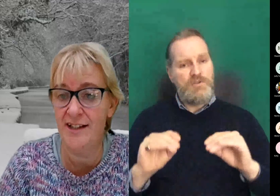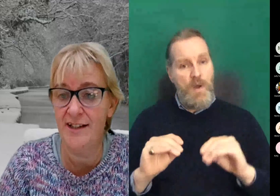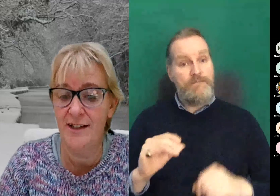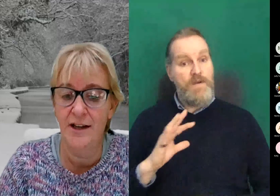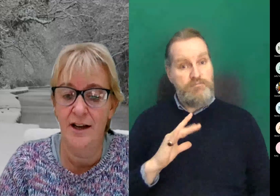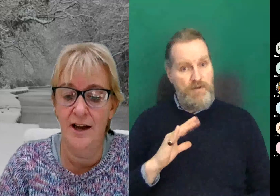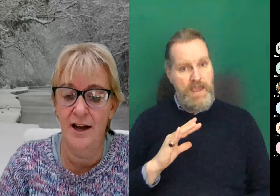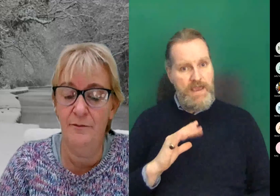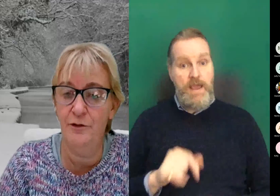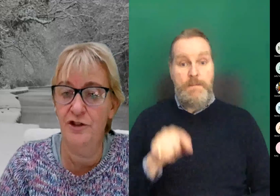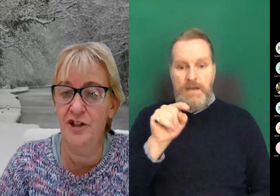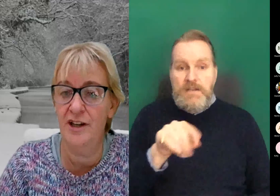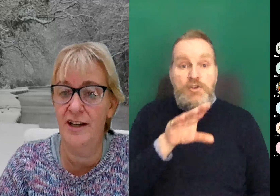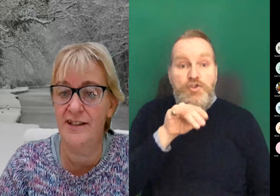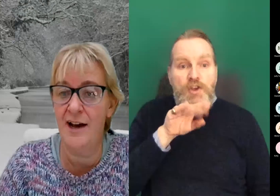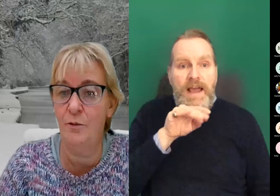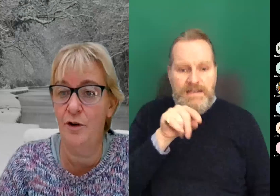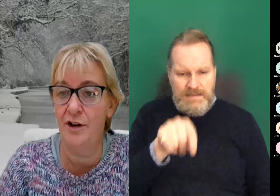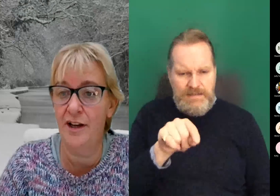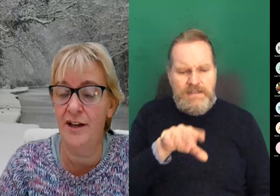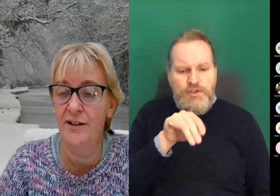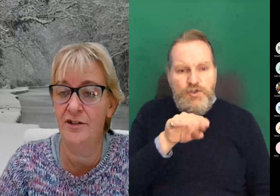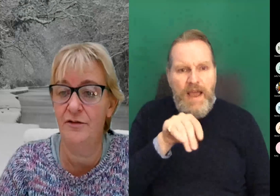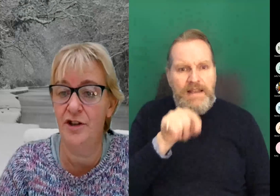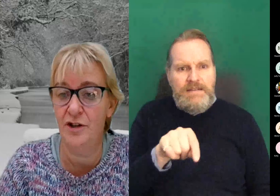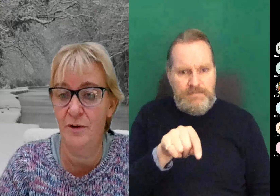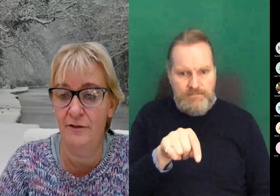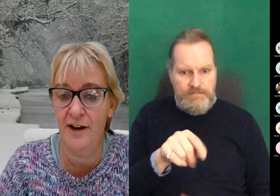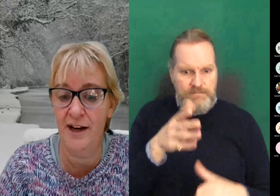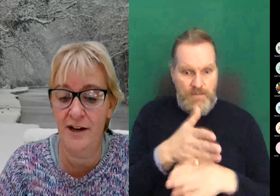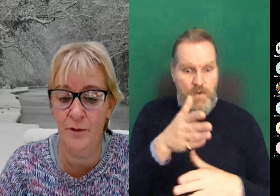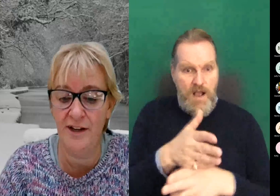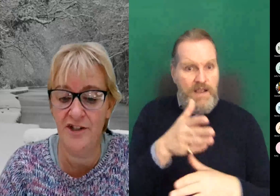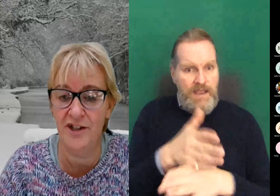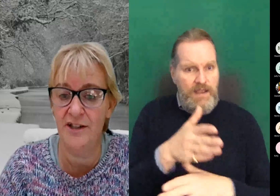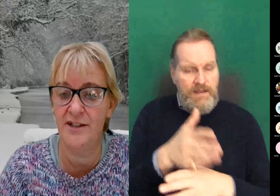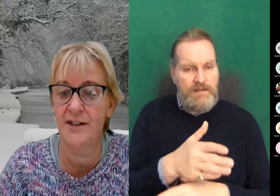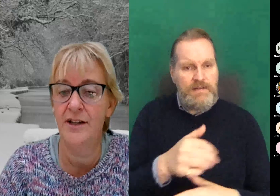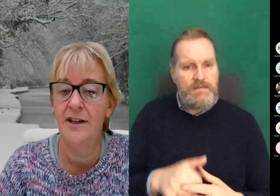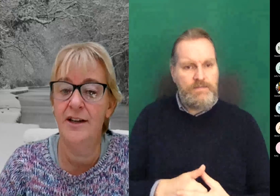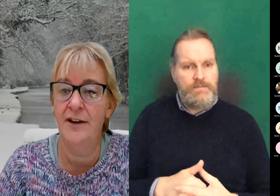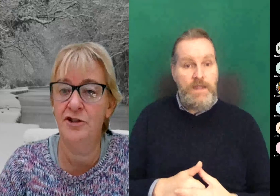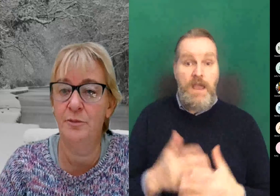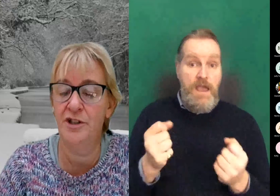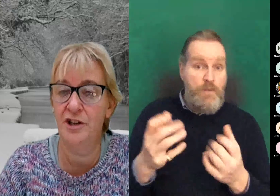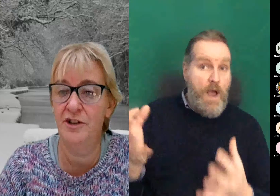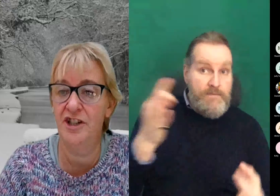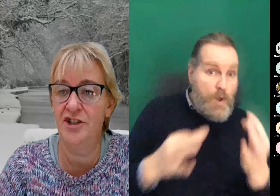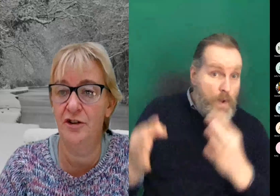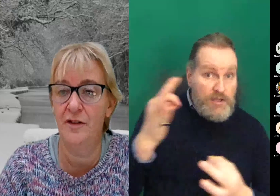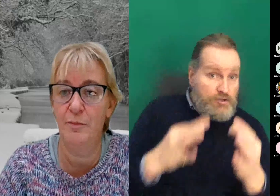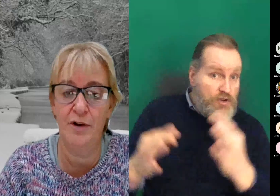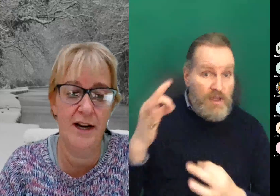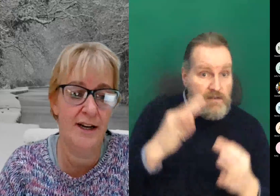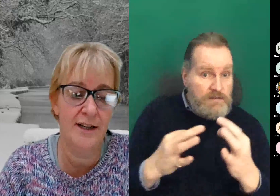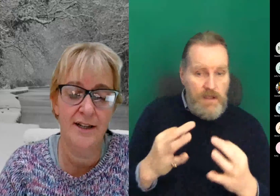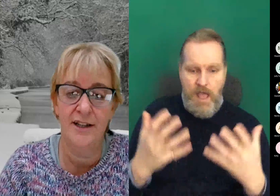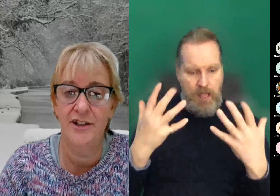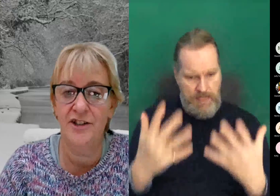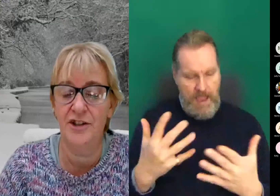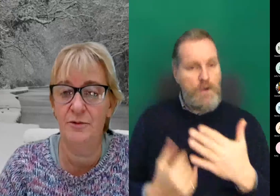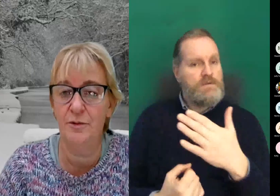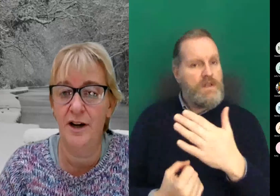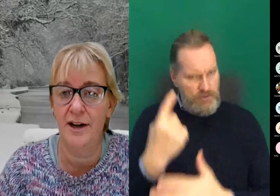the chat function is now working. So if you do have any questions, now's your opportunity during the